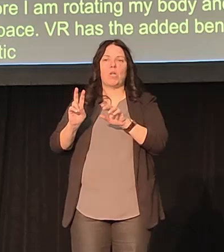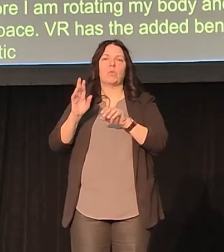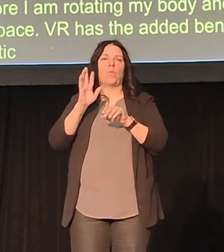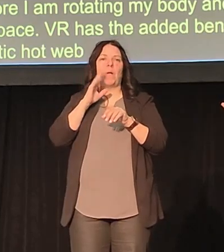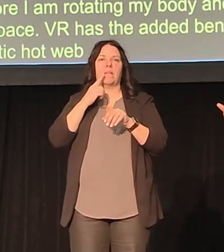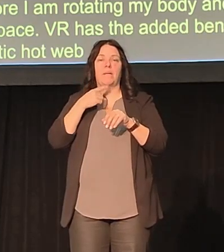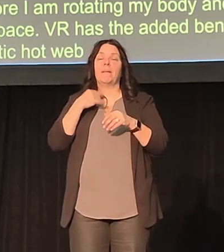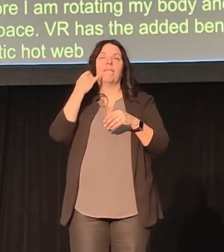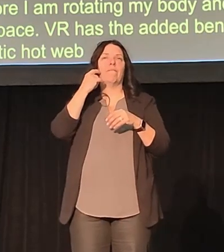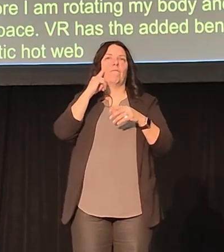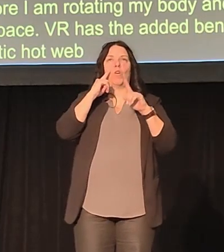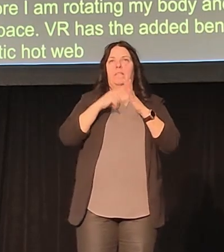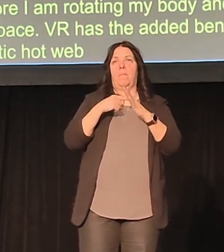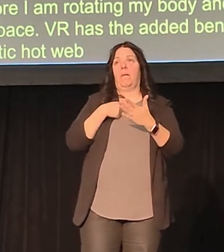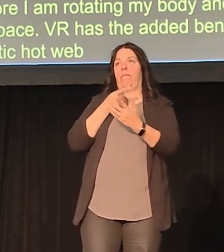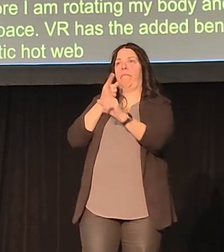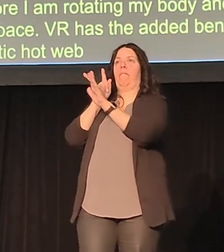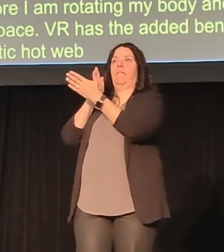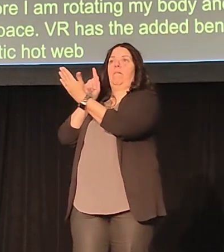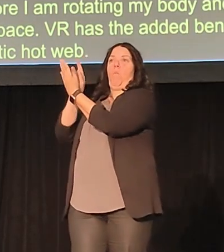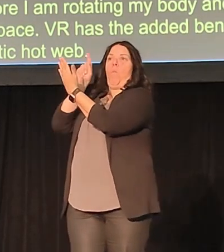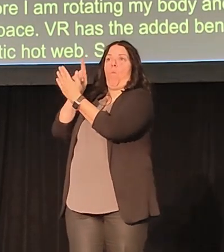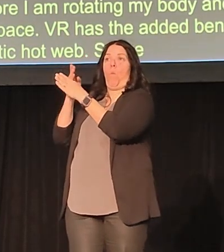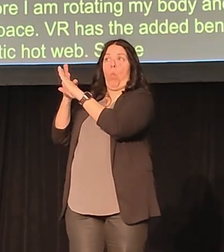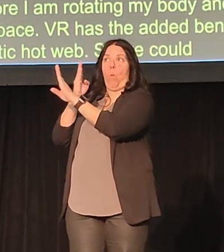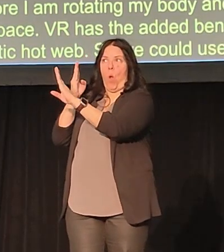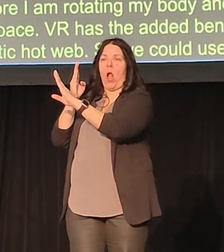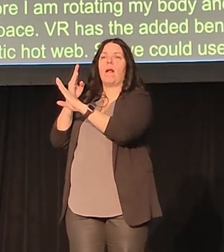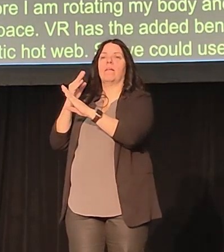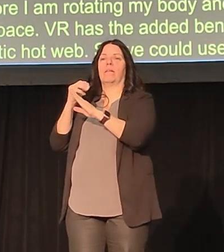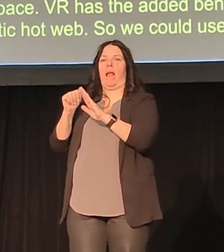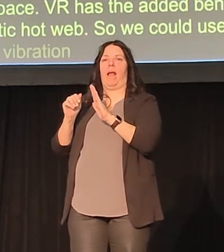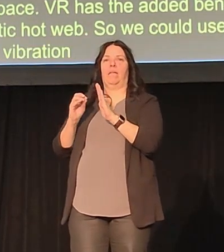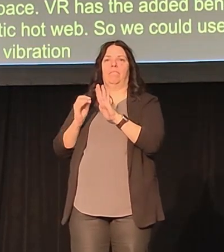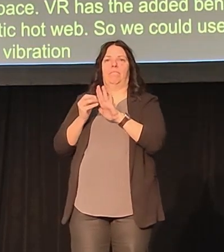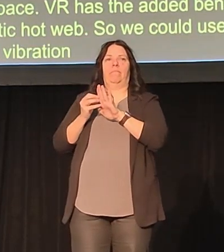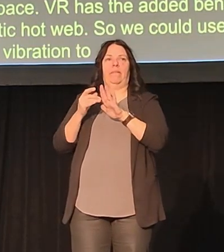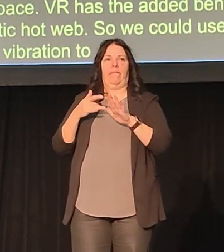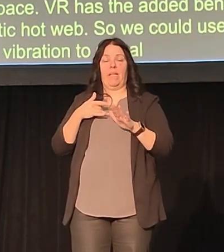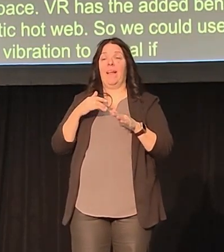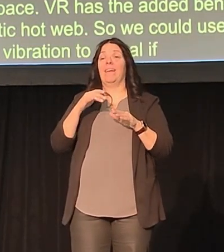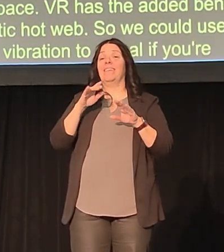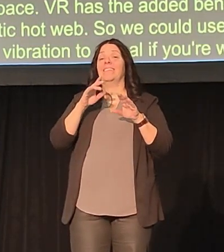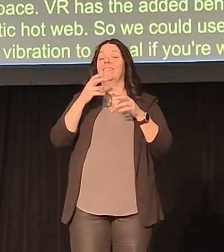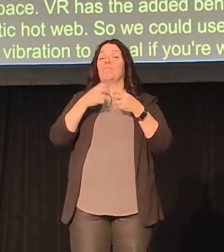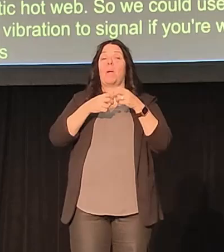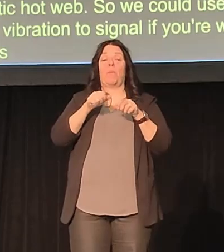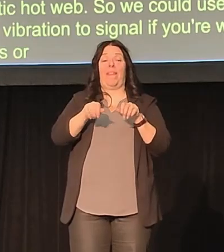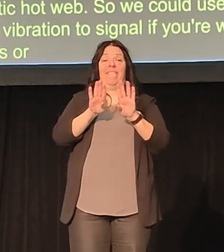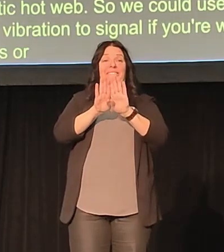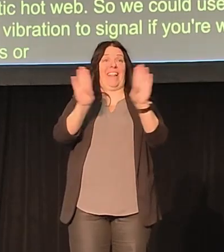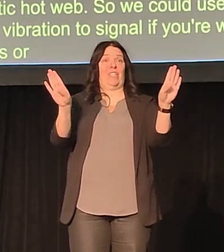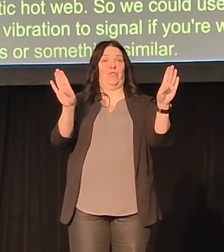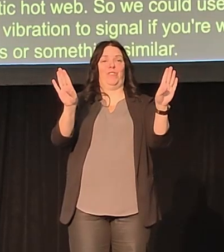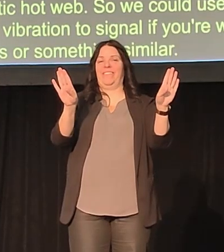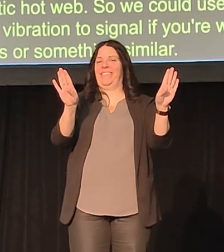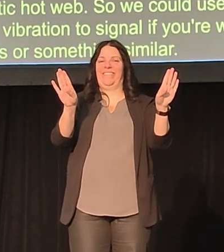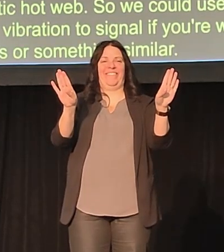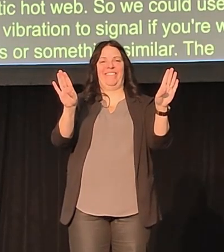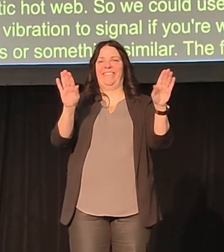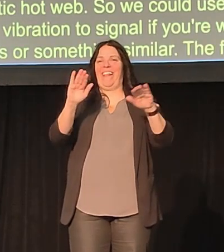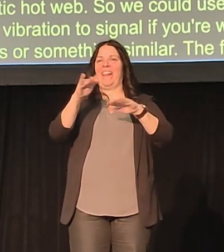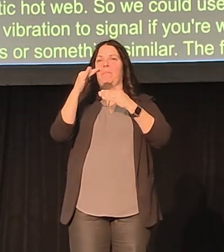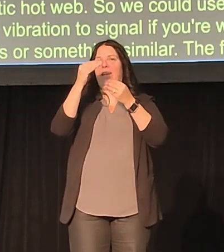would, walk into walls or something similar of that sort. The flat screen limits us to, only